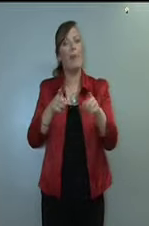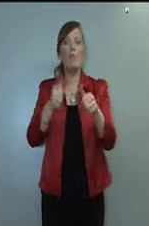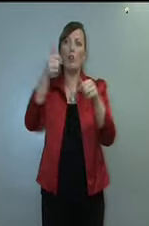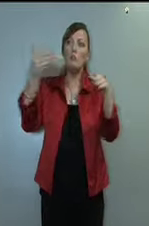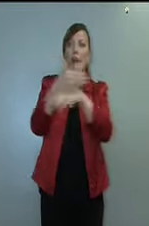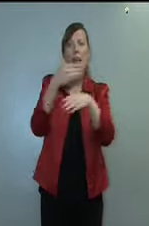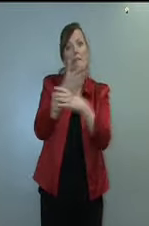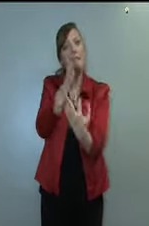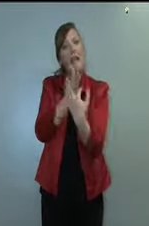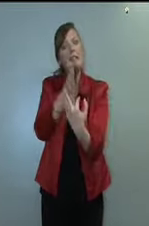good practice.